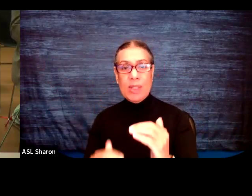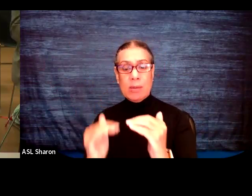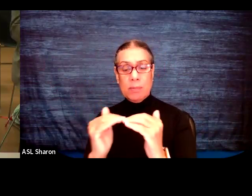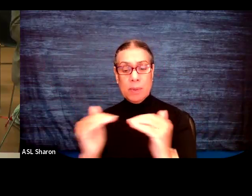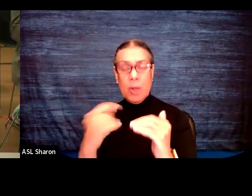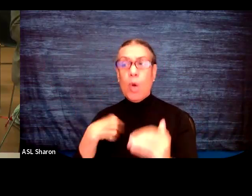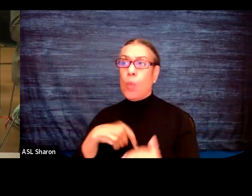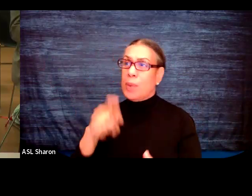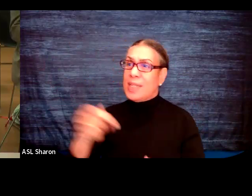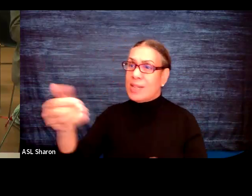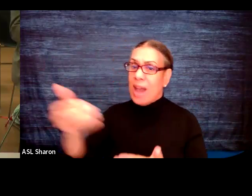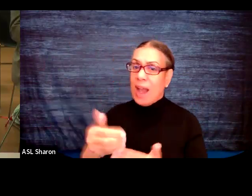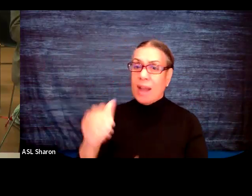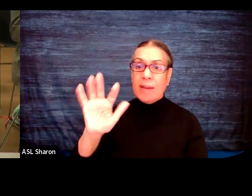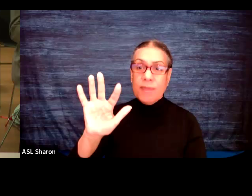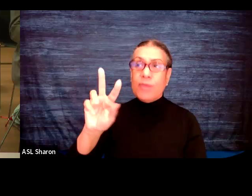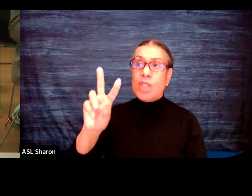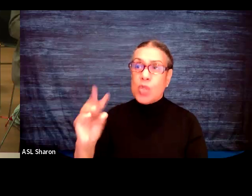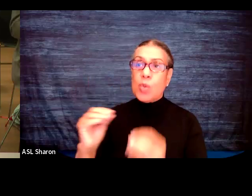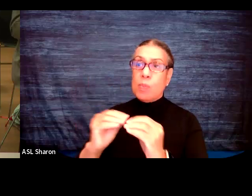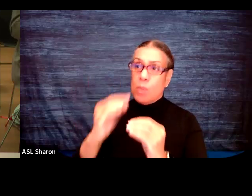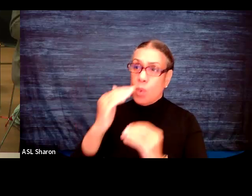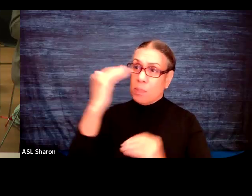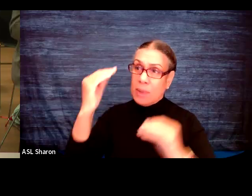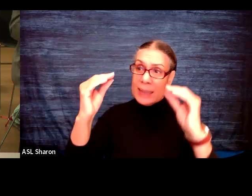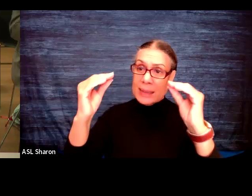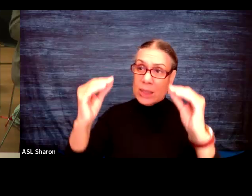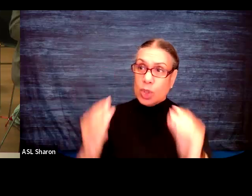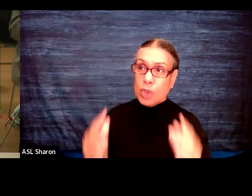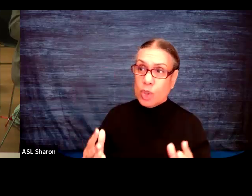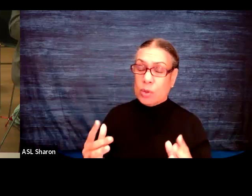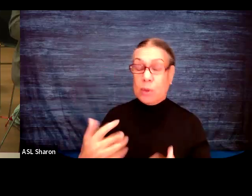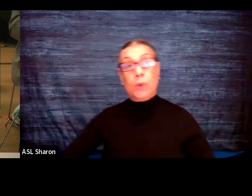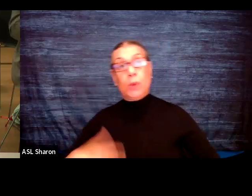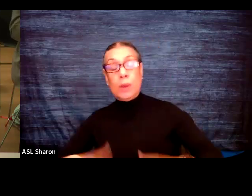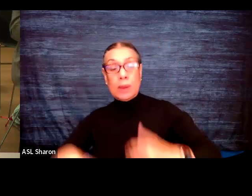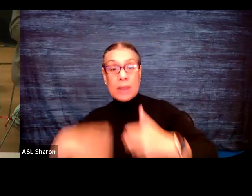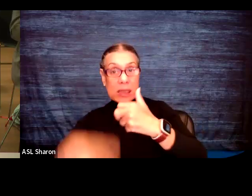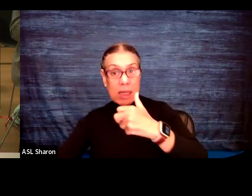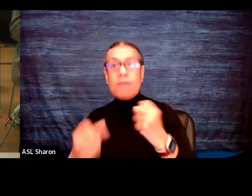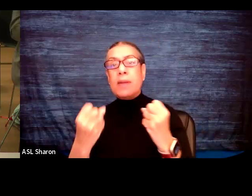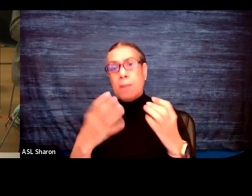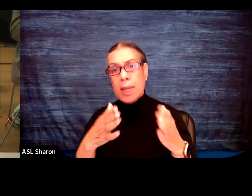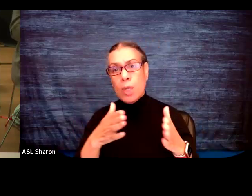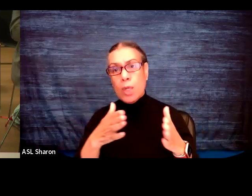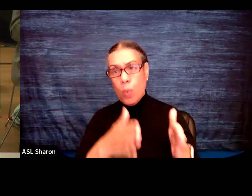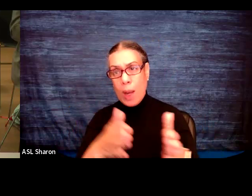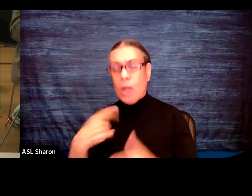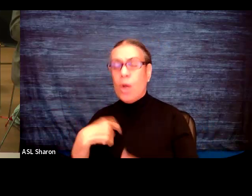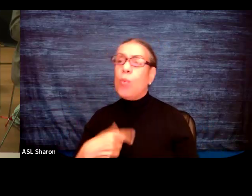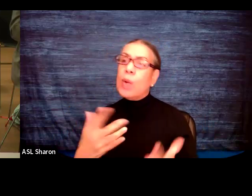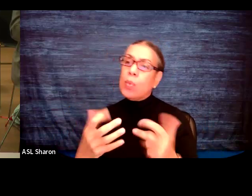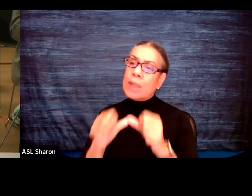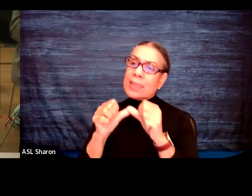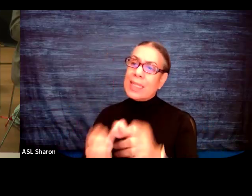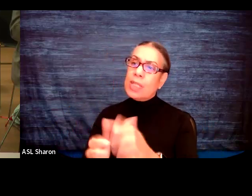have to hire at least 52 more Black educators, which has been a daunting task in many ways. And so we want to continue to ask